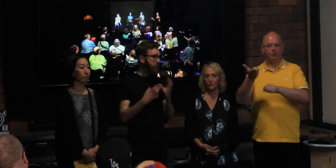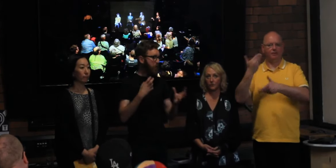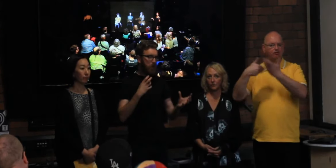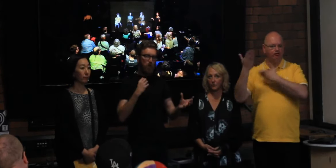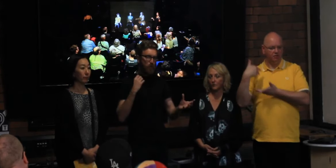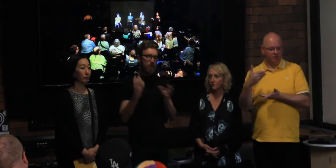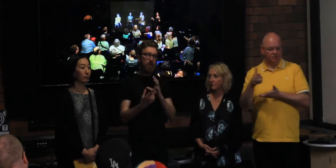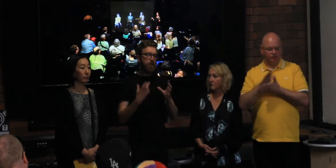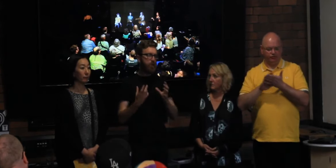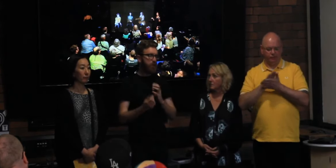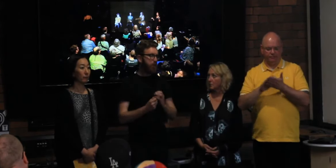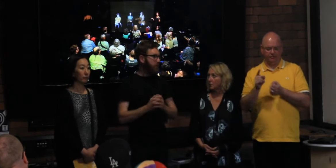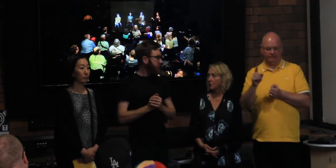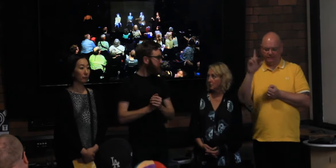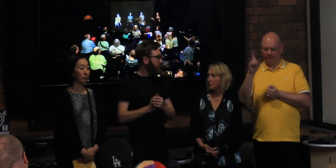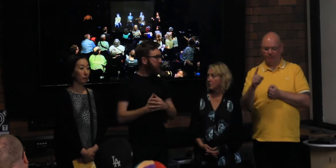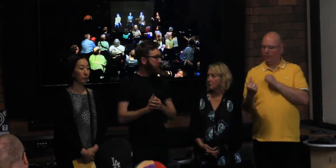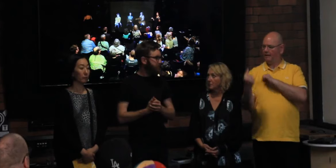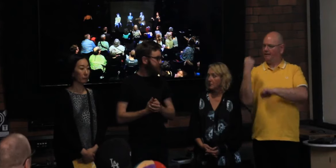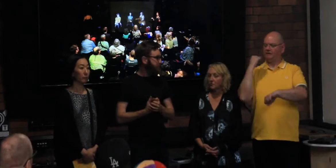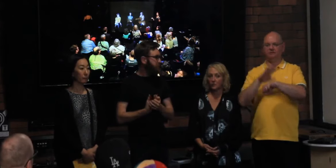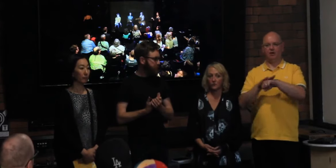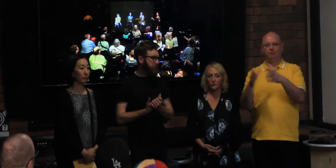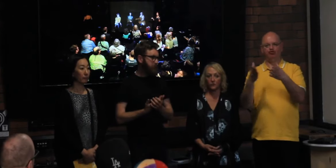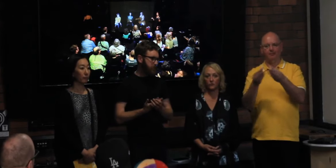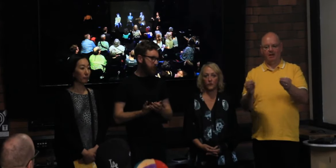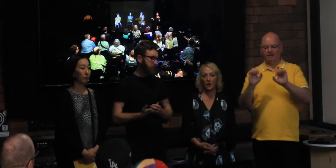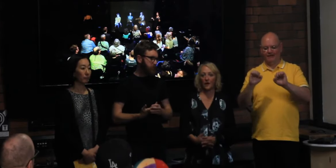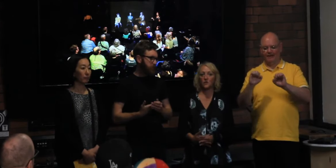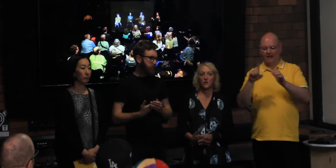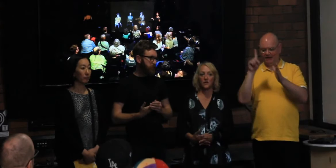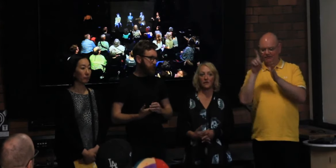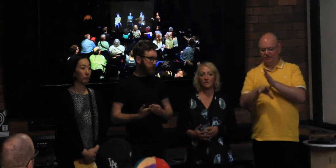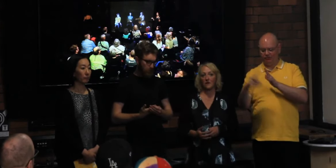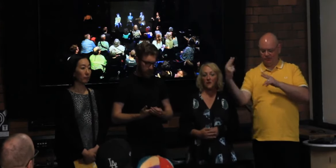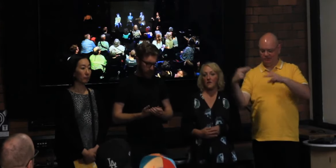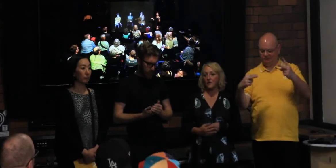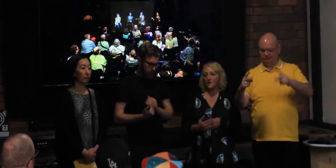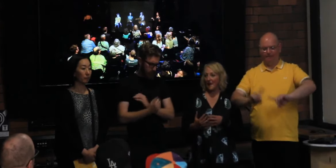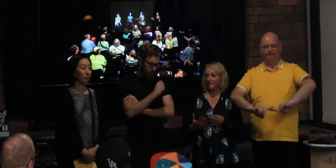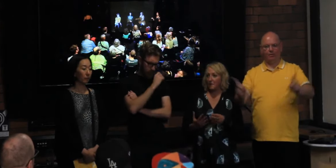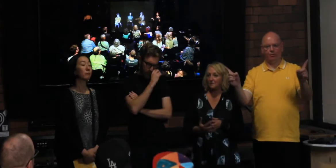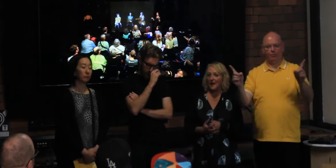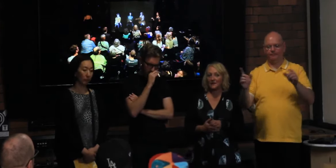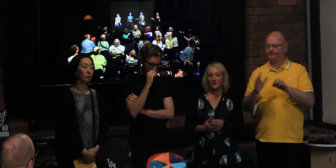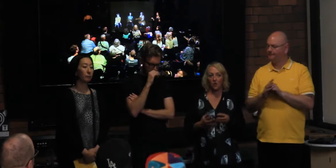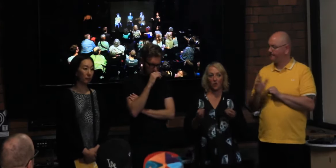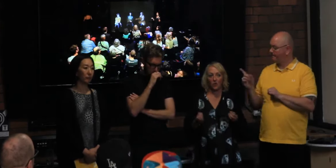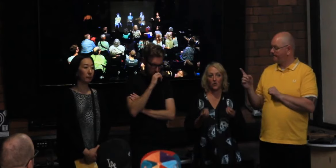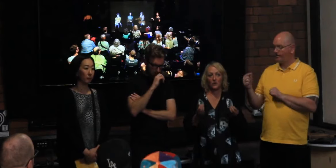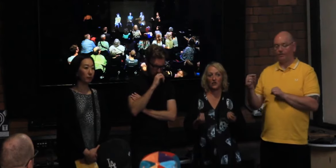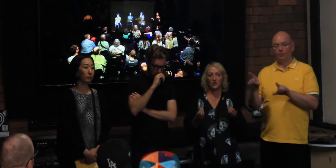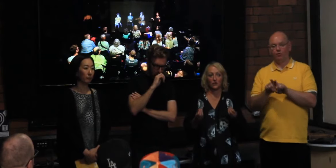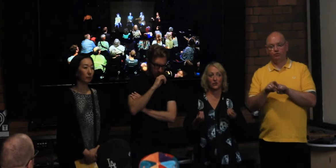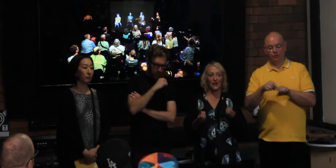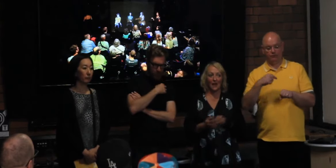to have radically different experiences of an event. I also think the deaf perspective on the